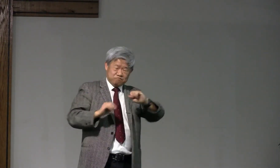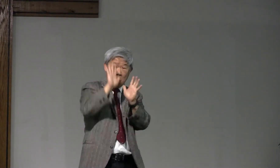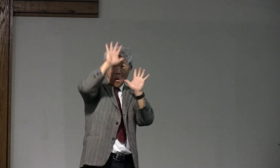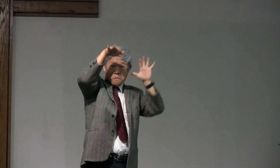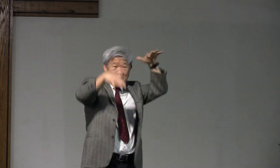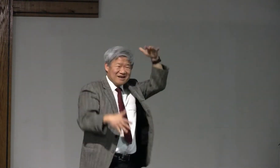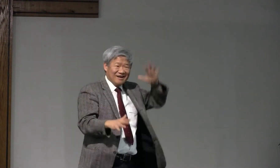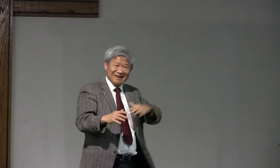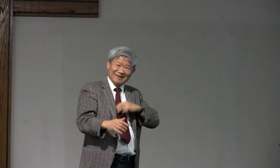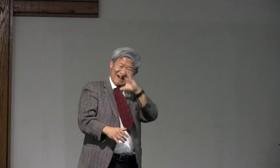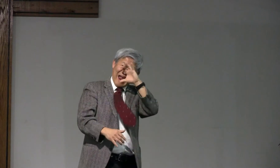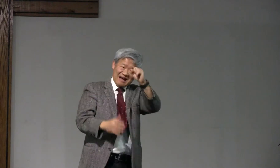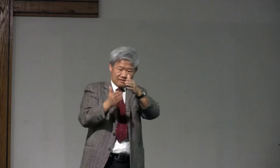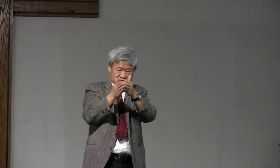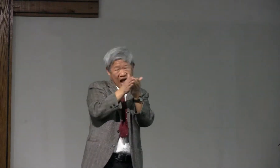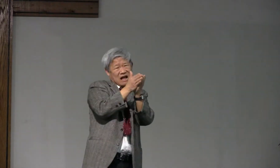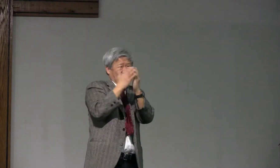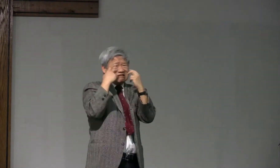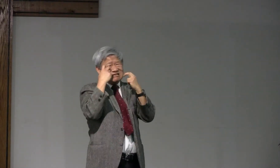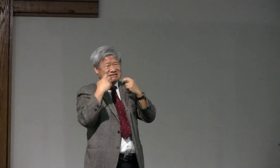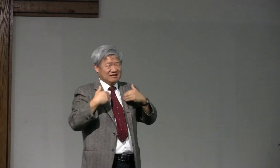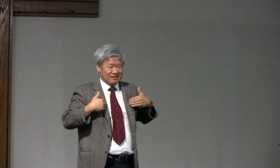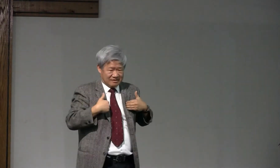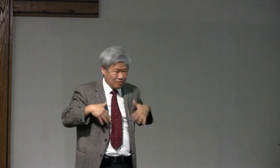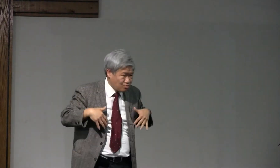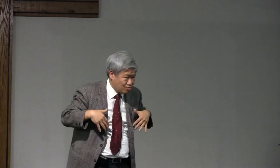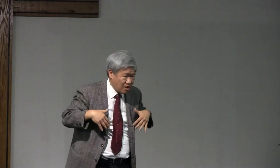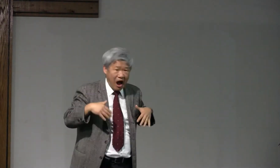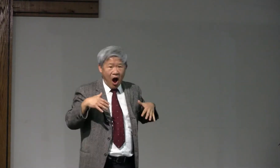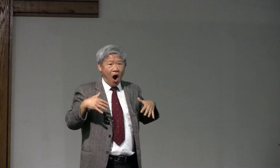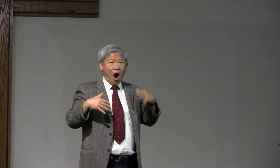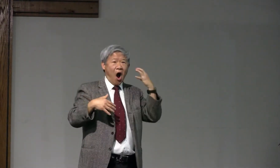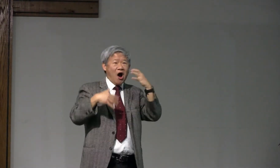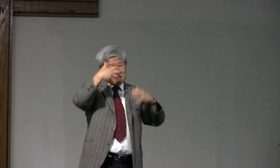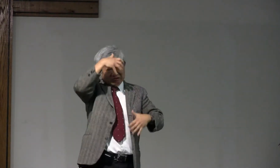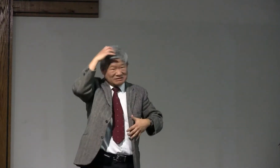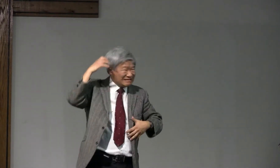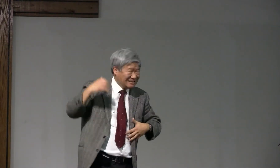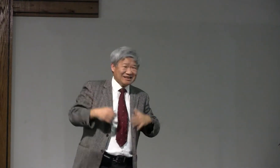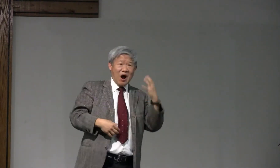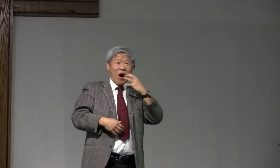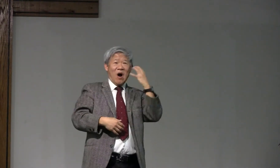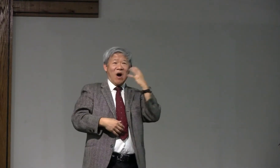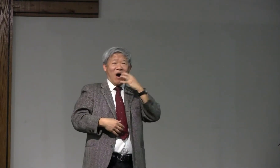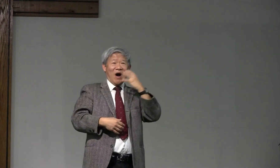but I like the special effects. Animals in the ark.